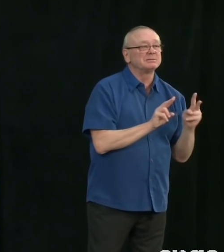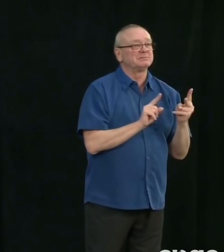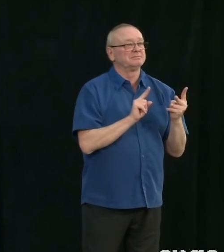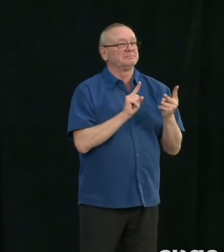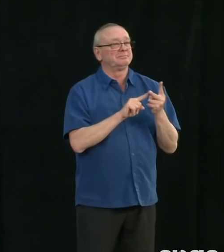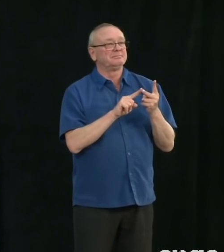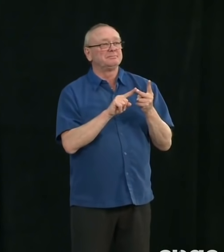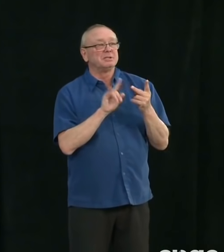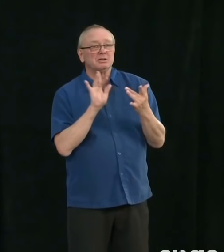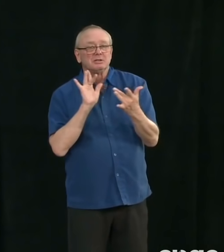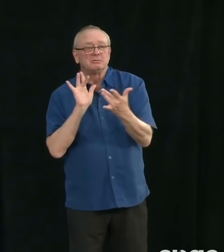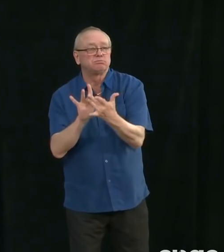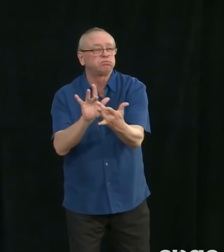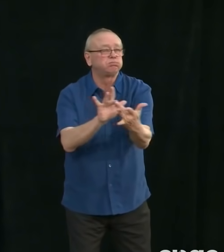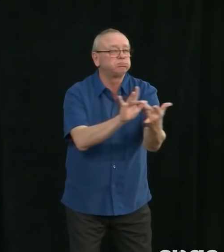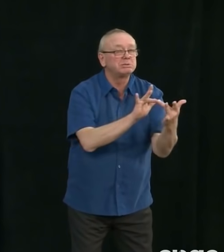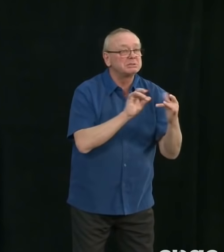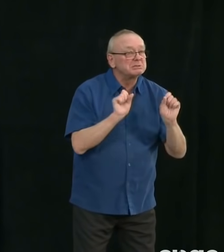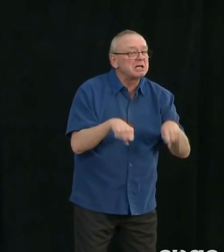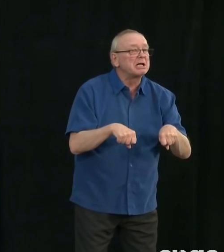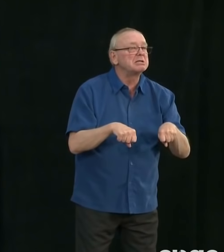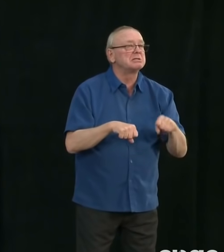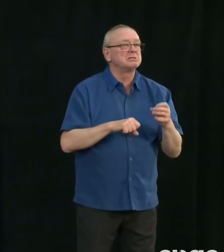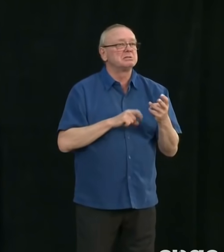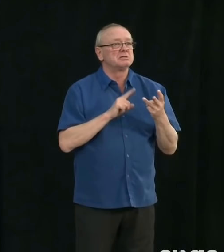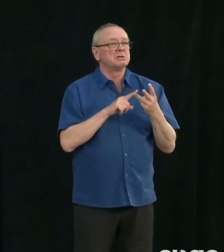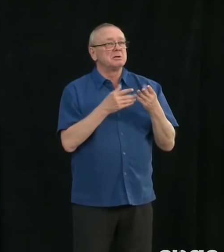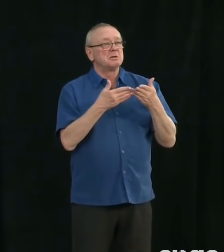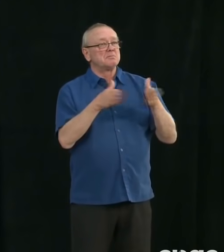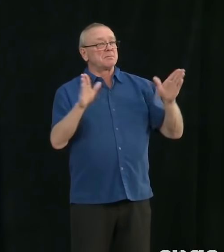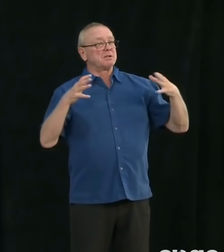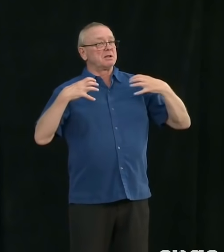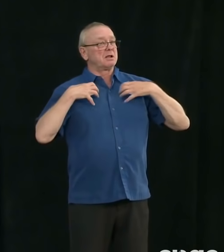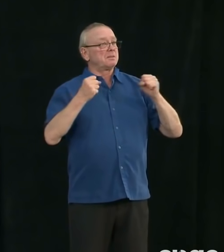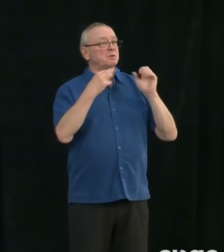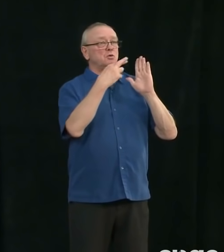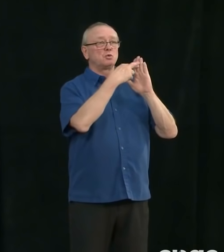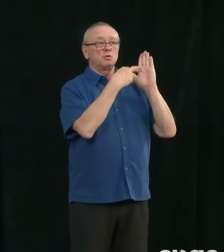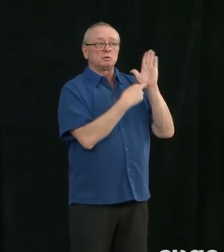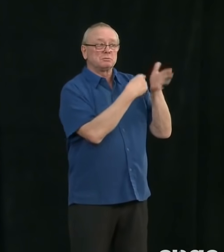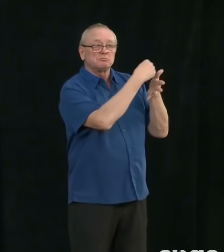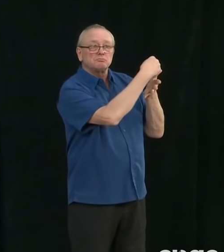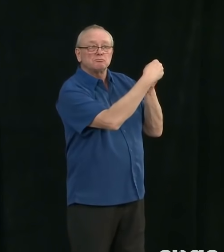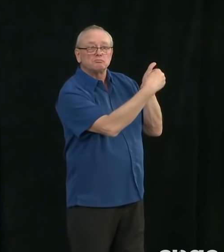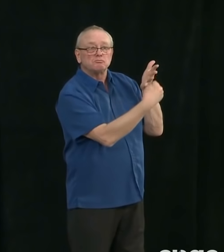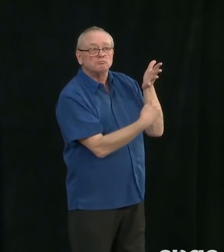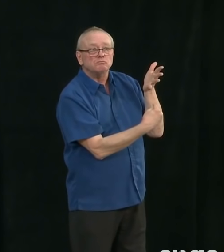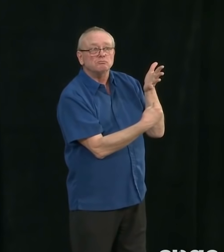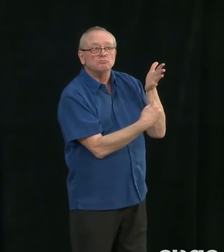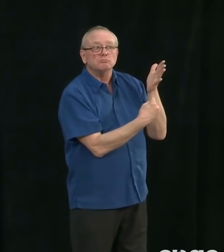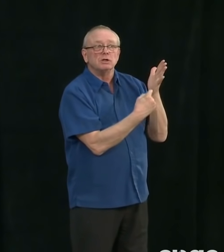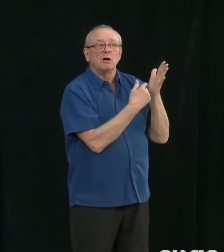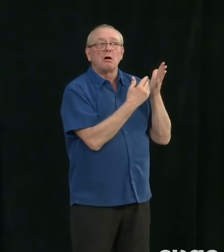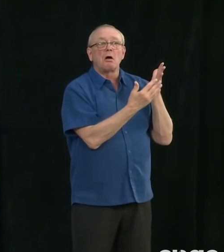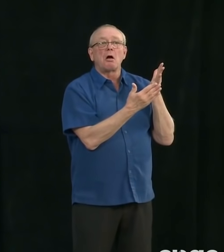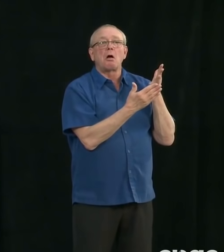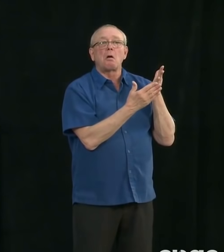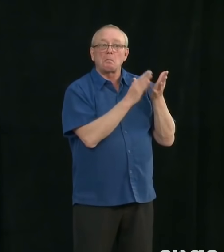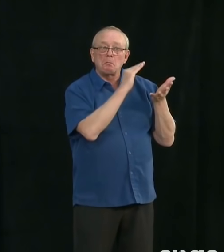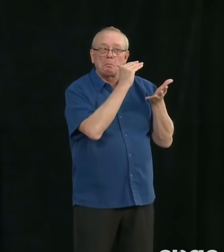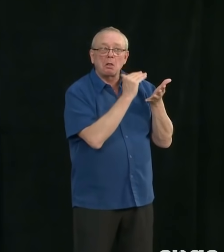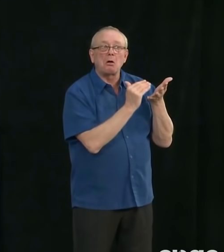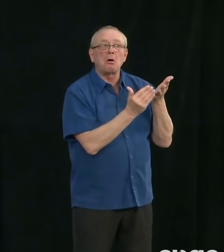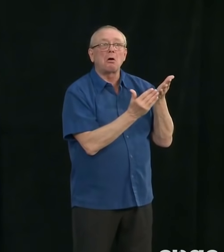tracing capacity, making sure that the public health measures that we have in place, as they're eased off, we're assessing the impact of that